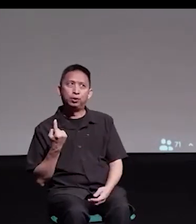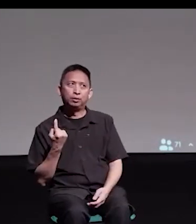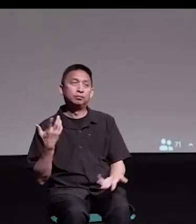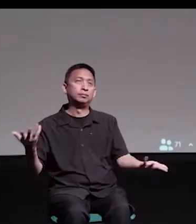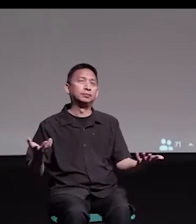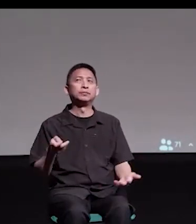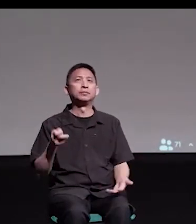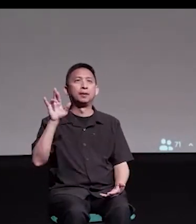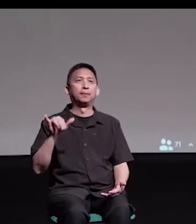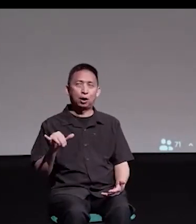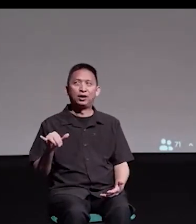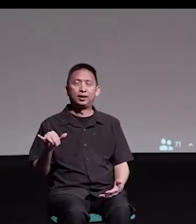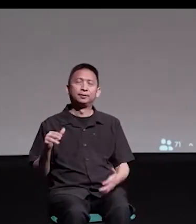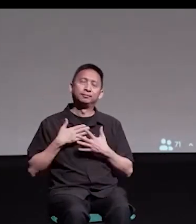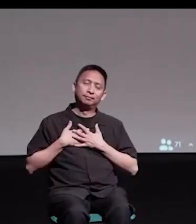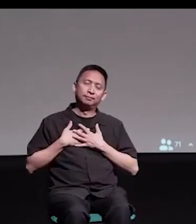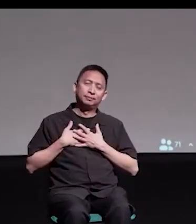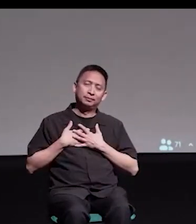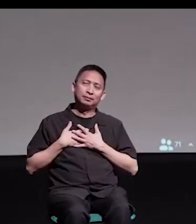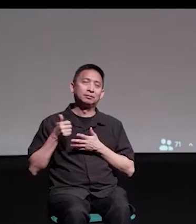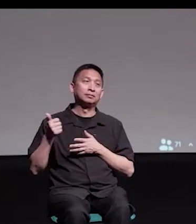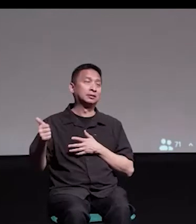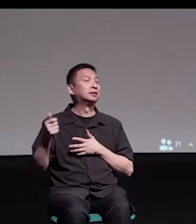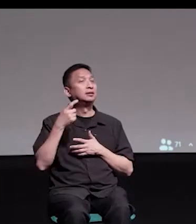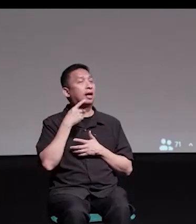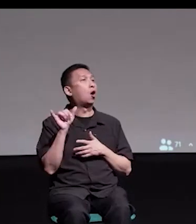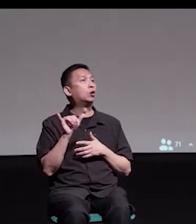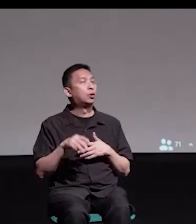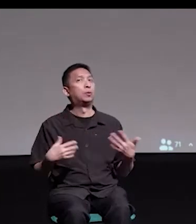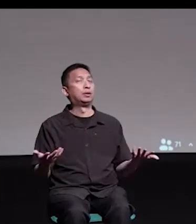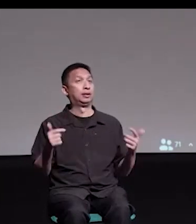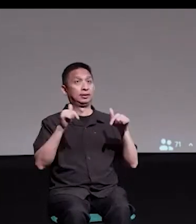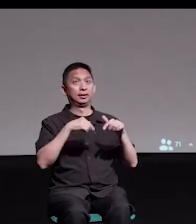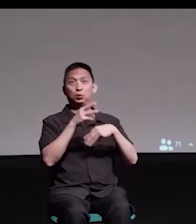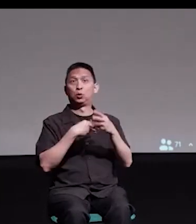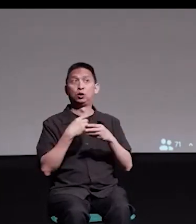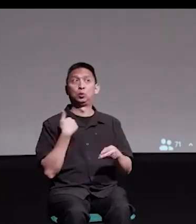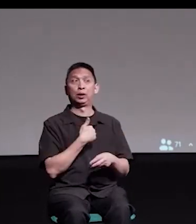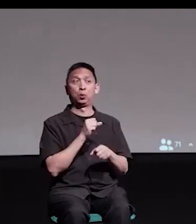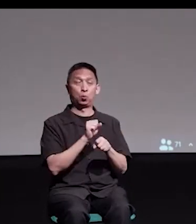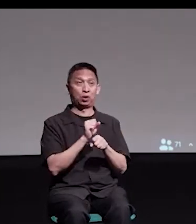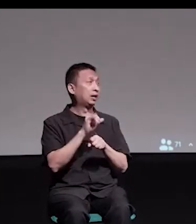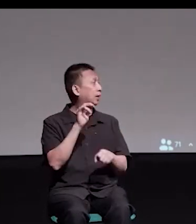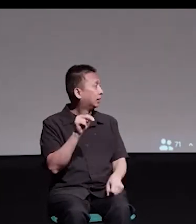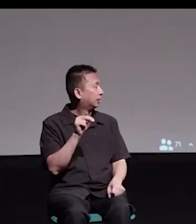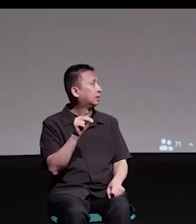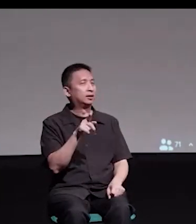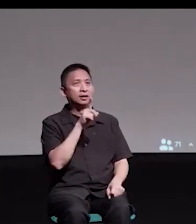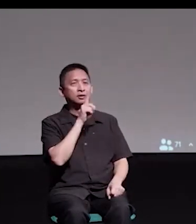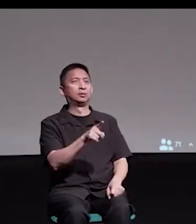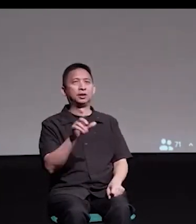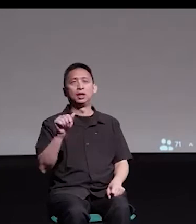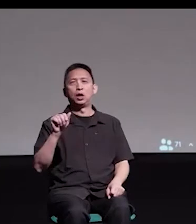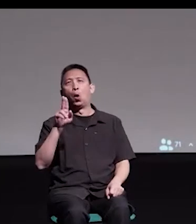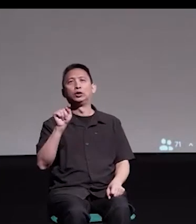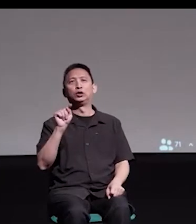And Mary Lamson once more said that this world that we work in is an authoritative